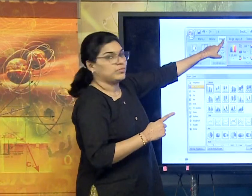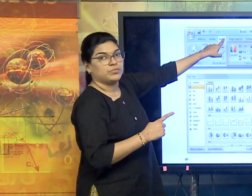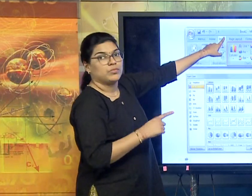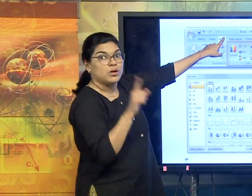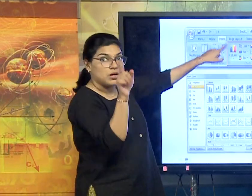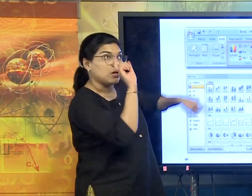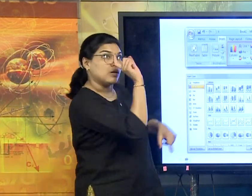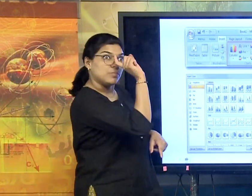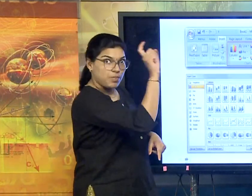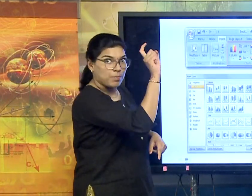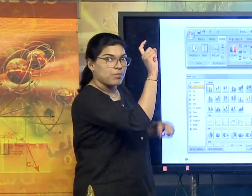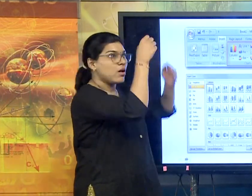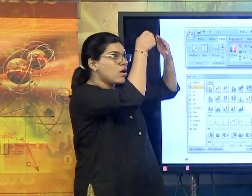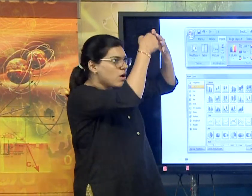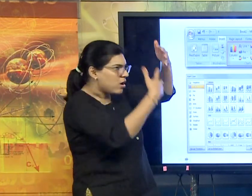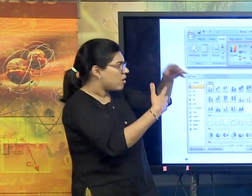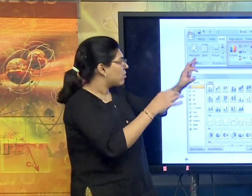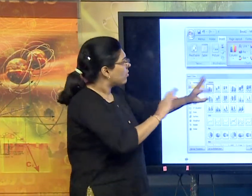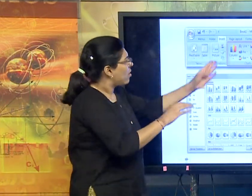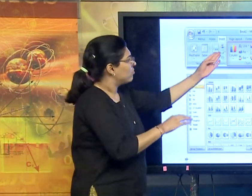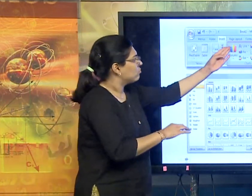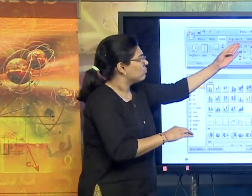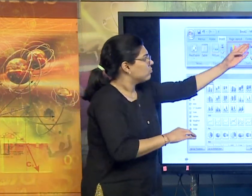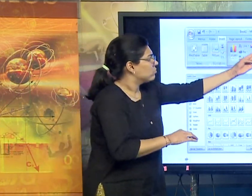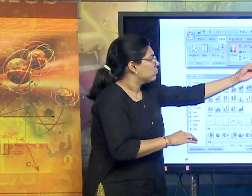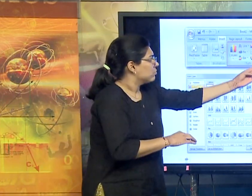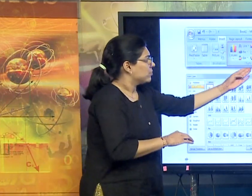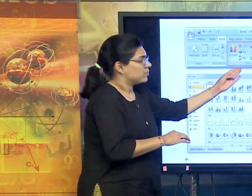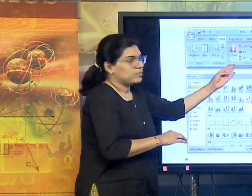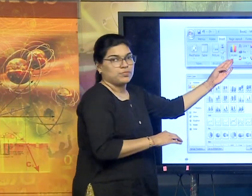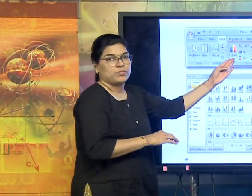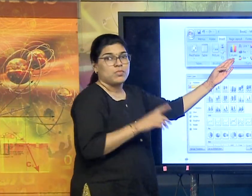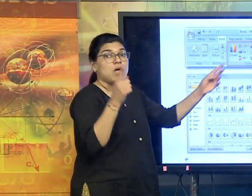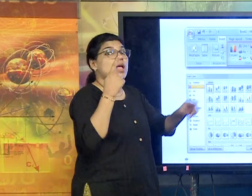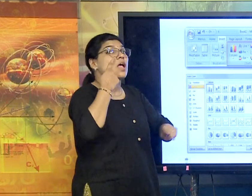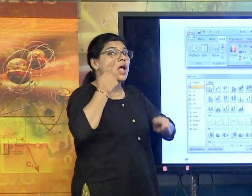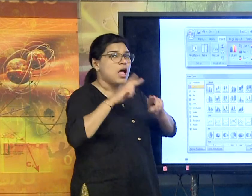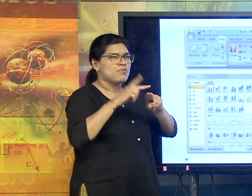That insert option is there next to the home.